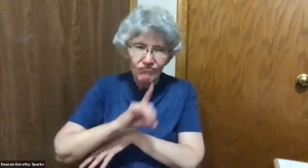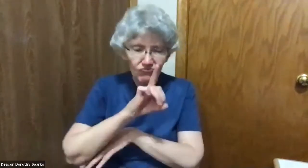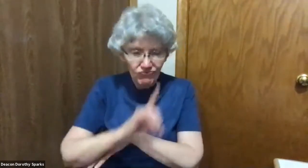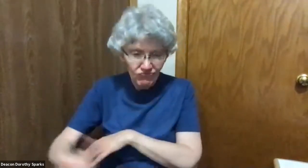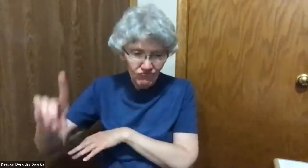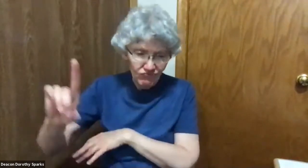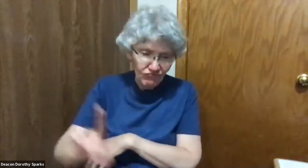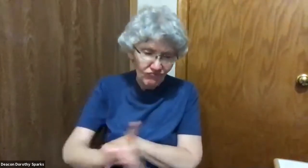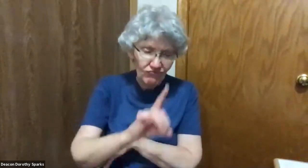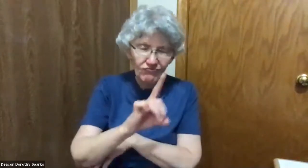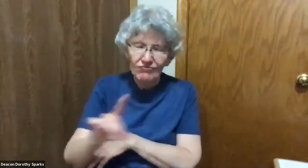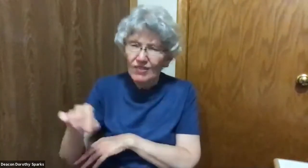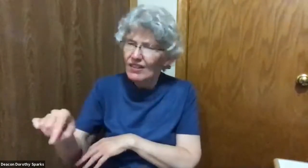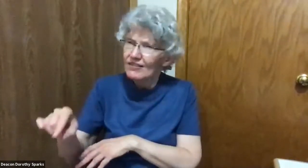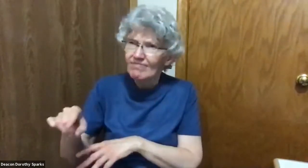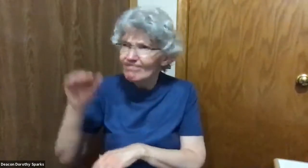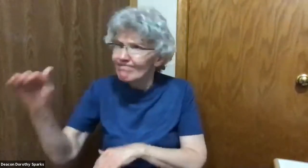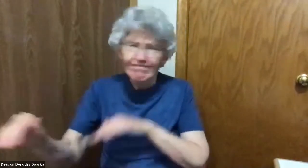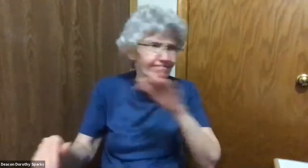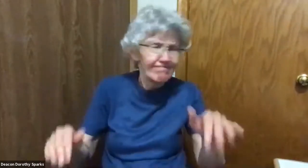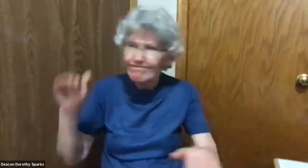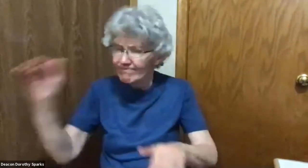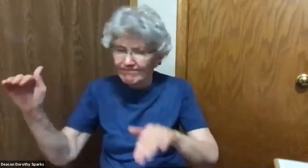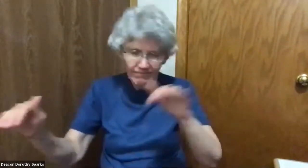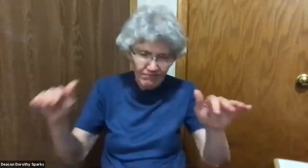So John went along the Jordan Valley,